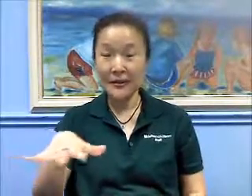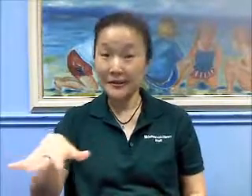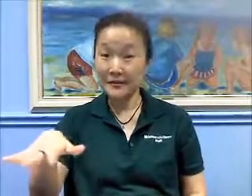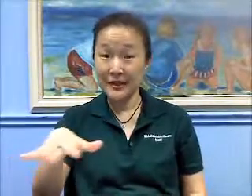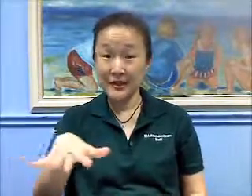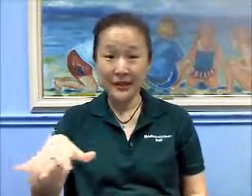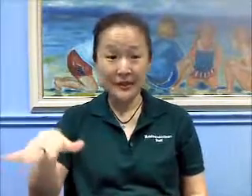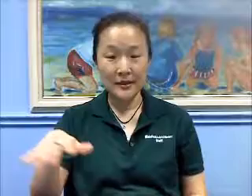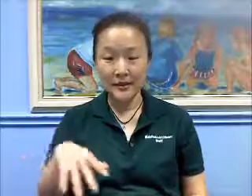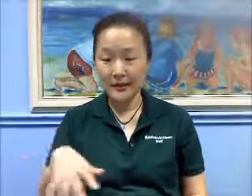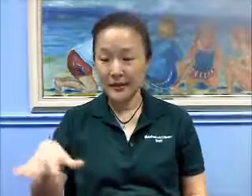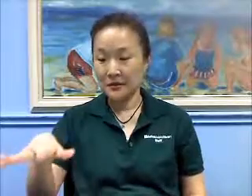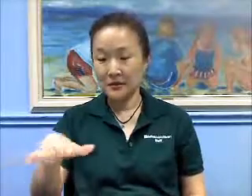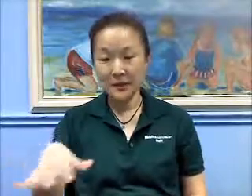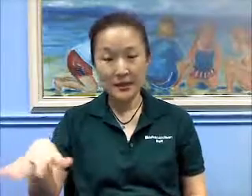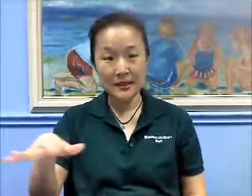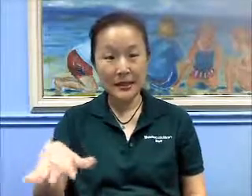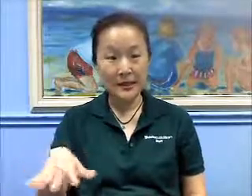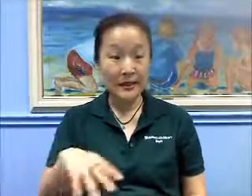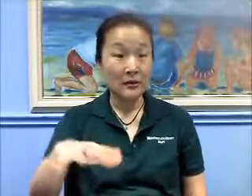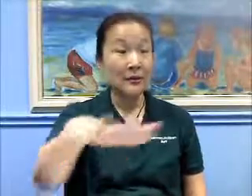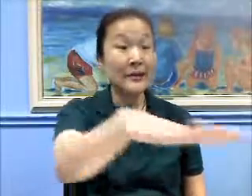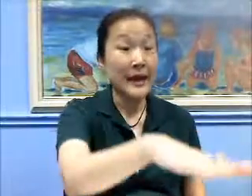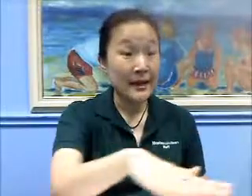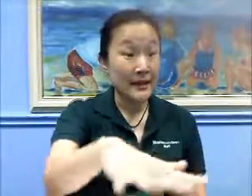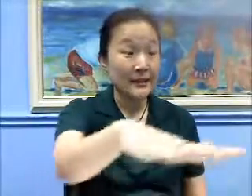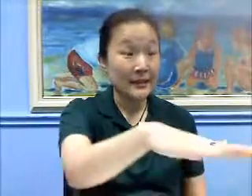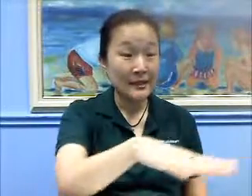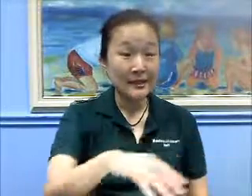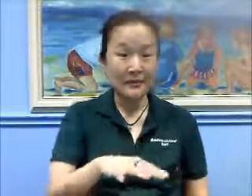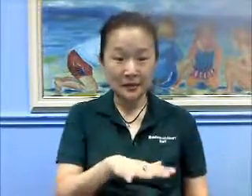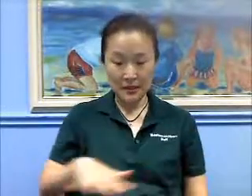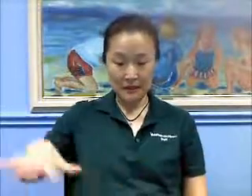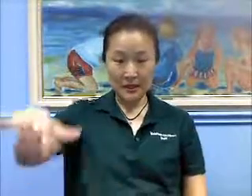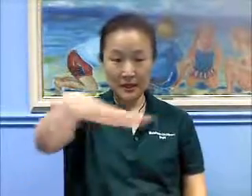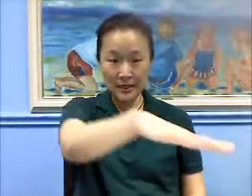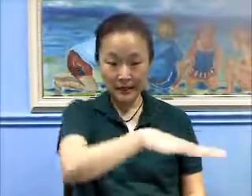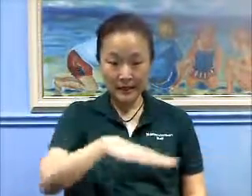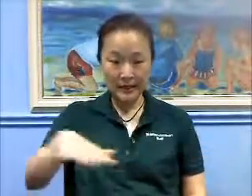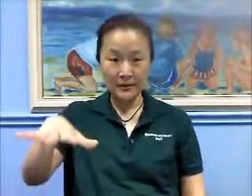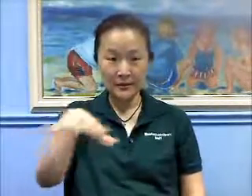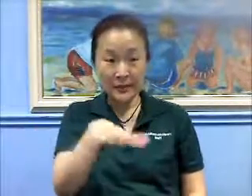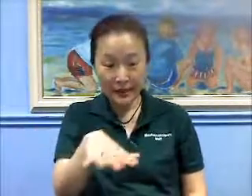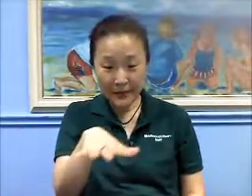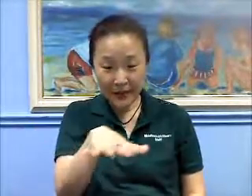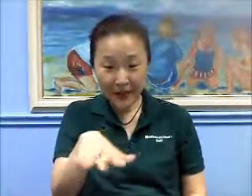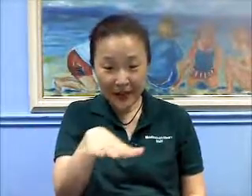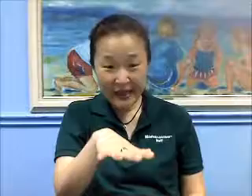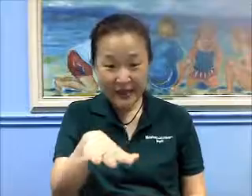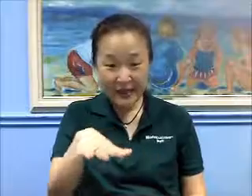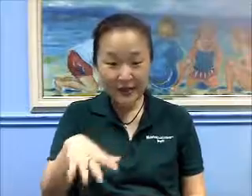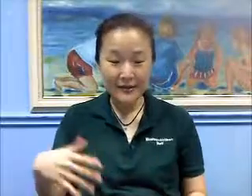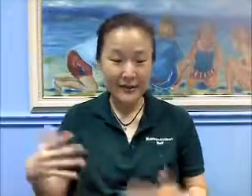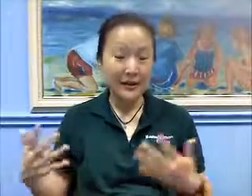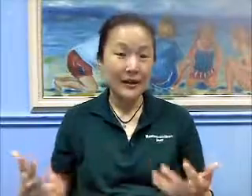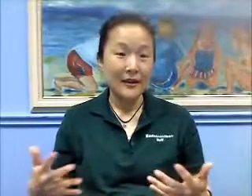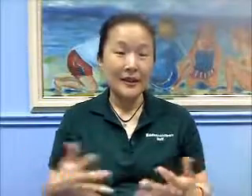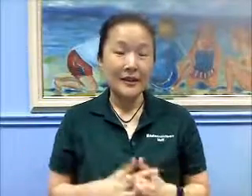it. And you can say, this is an area, or that area, or this big area here, or this itty-bitty area here. And then